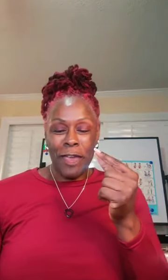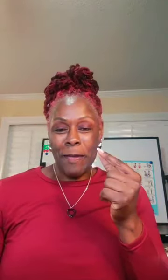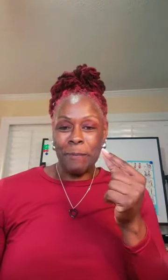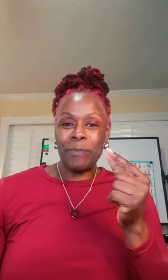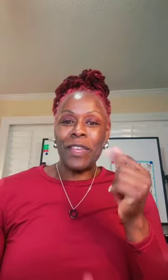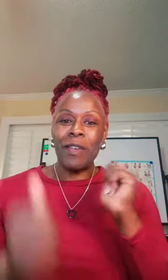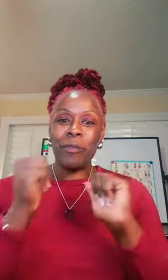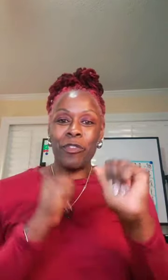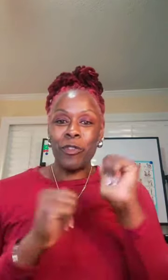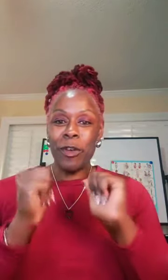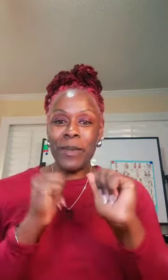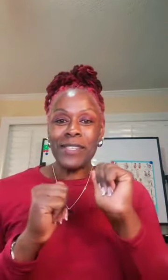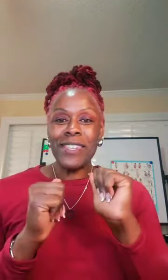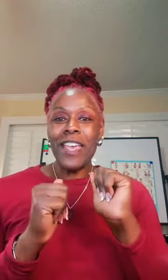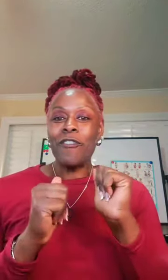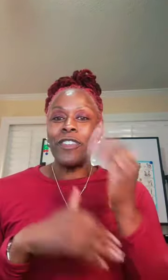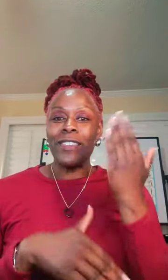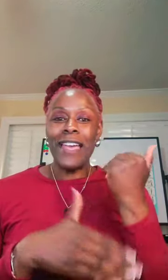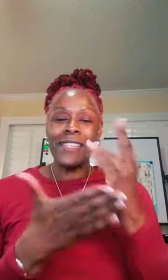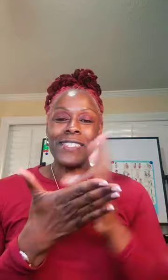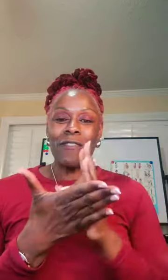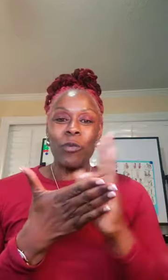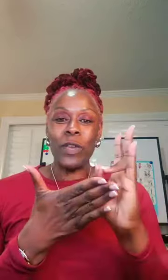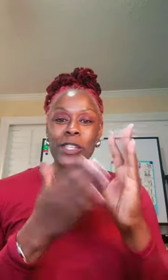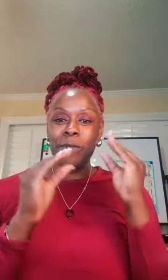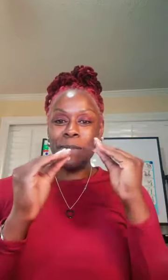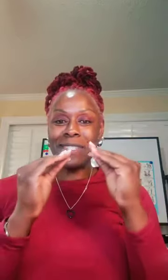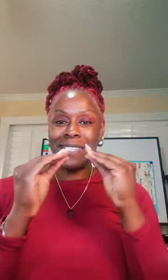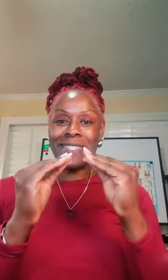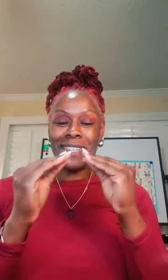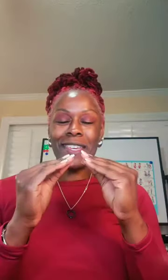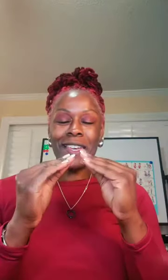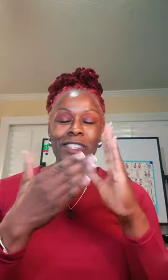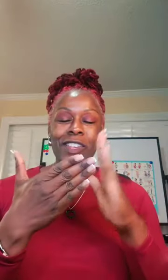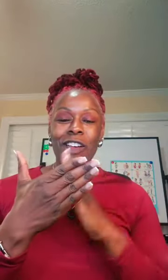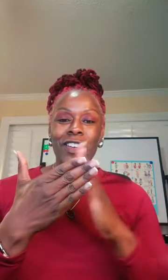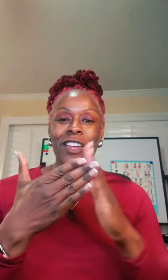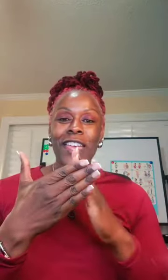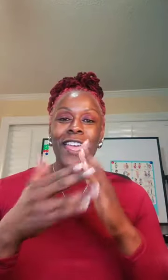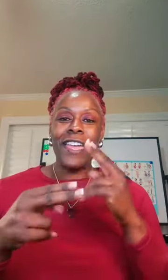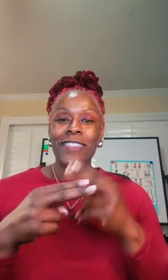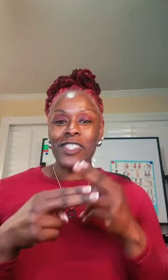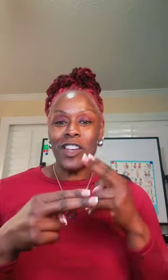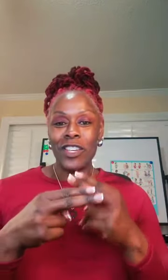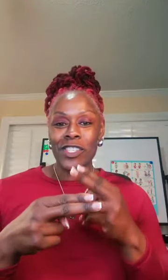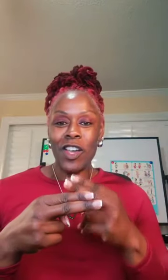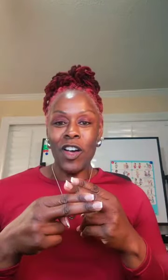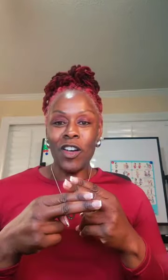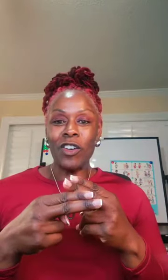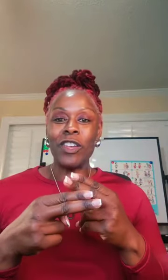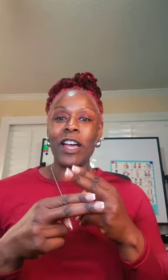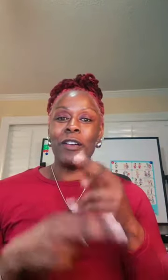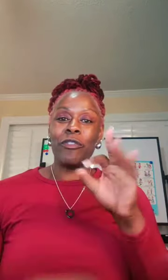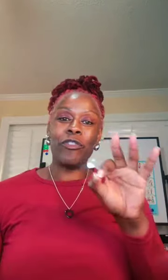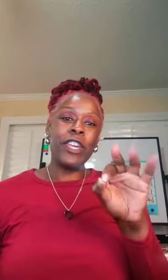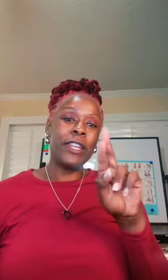Instagram performance. For the last 7 weeks, we've been teaching a song, and the song is called